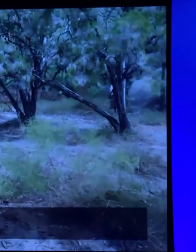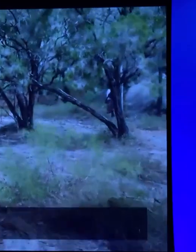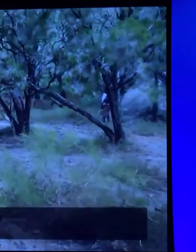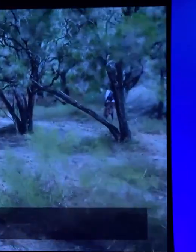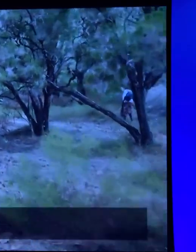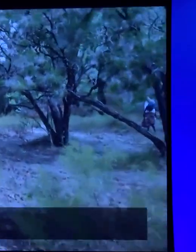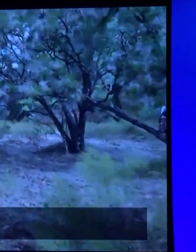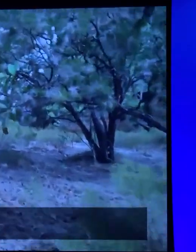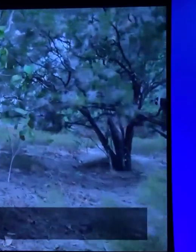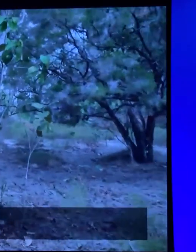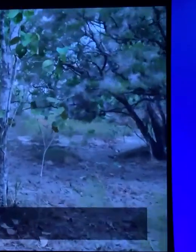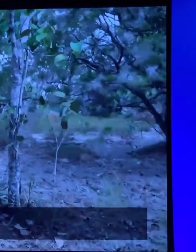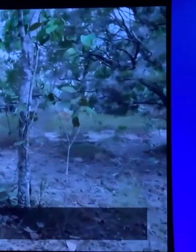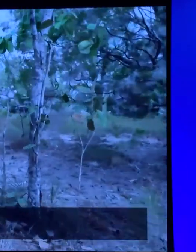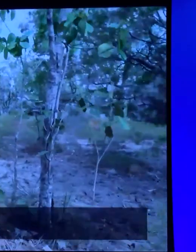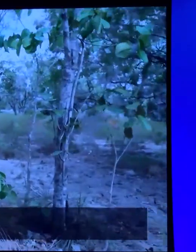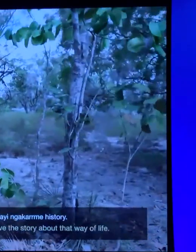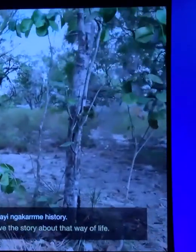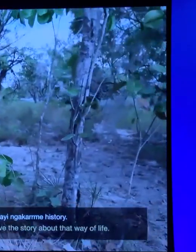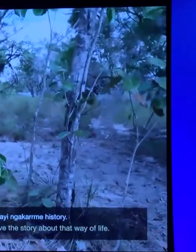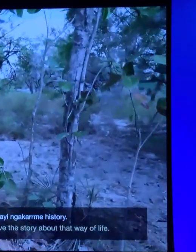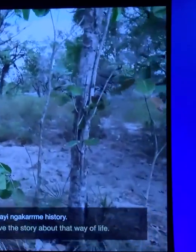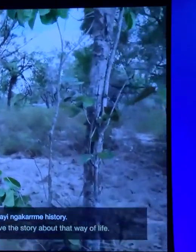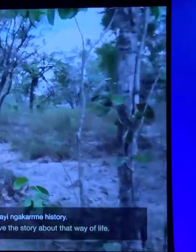New baranda. Iskri.